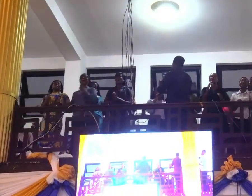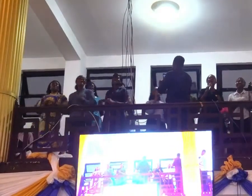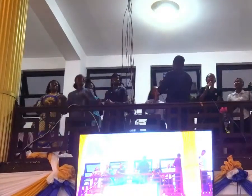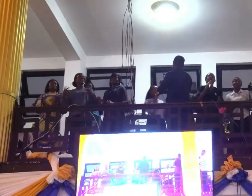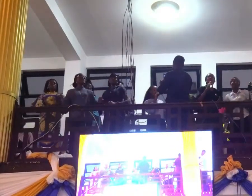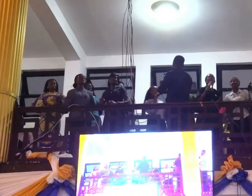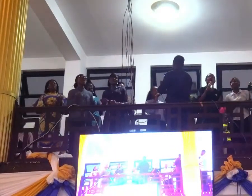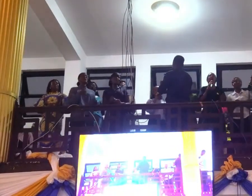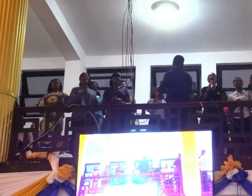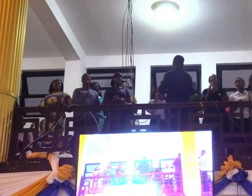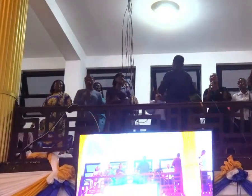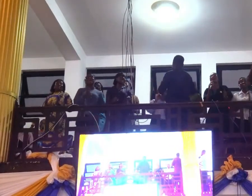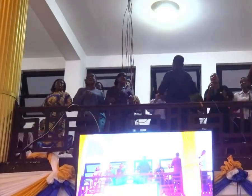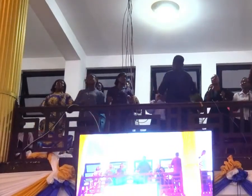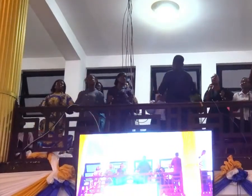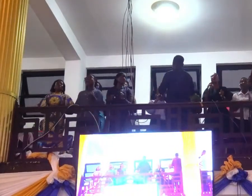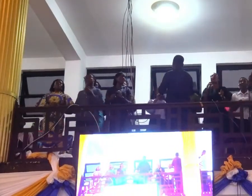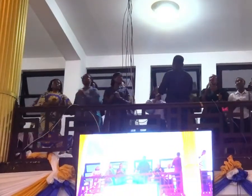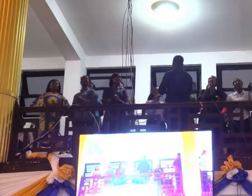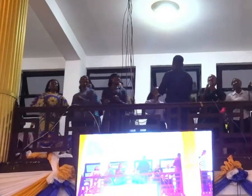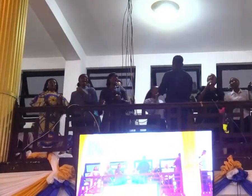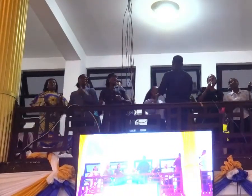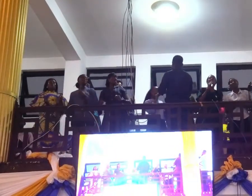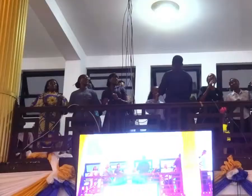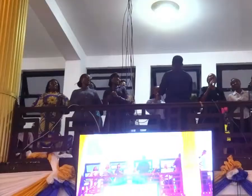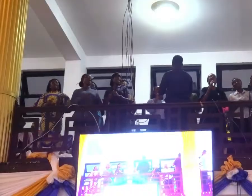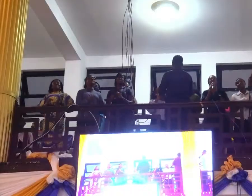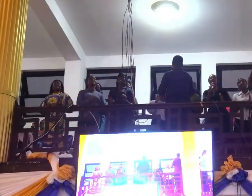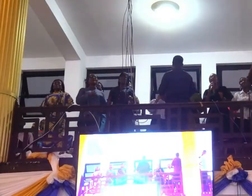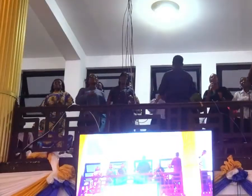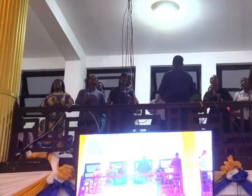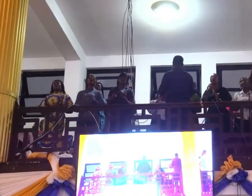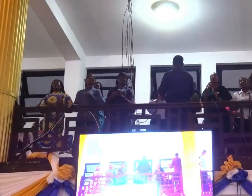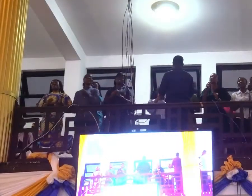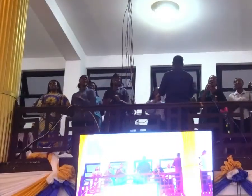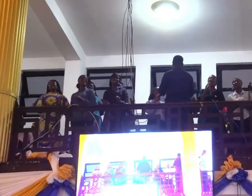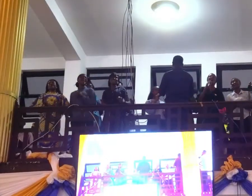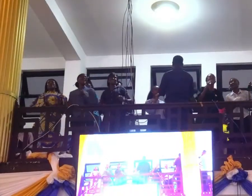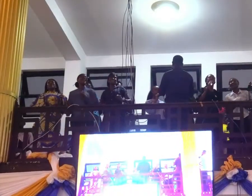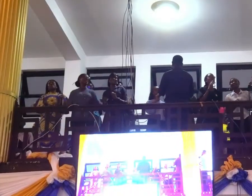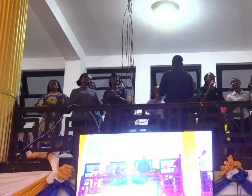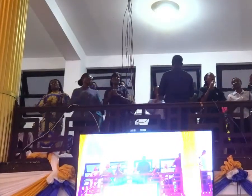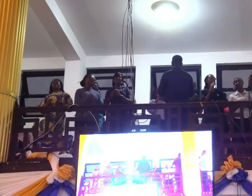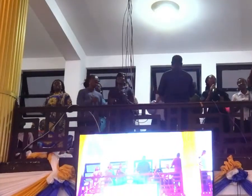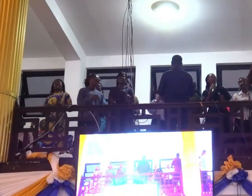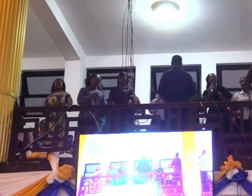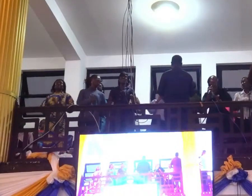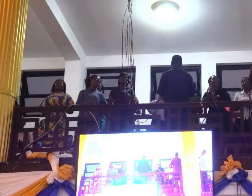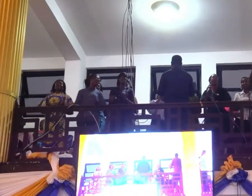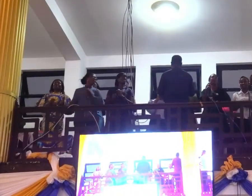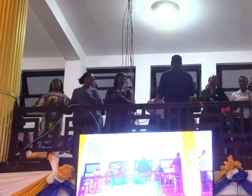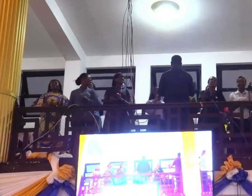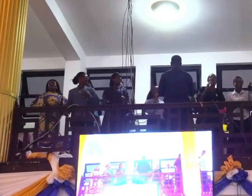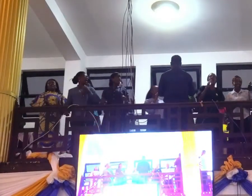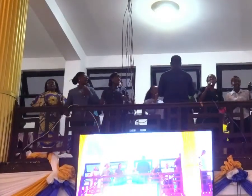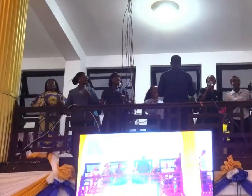Jehovah, you are wonderful. I will lift up your name. I will lift up, I will